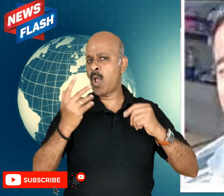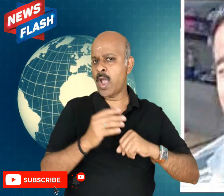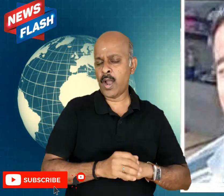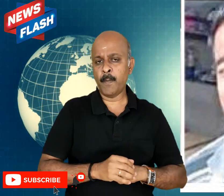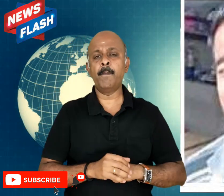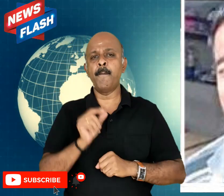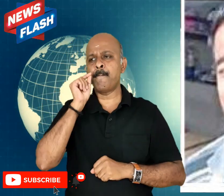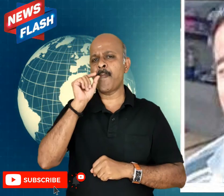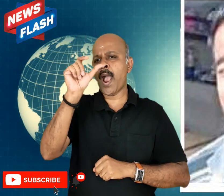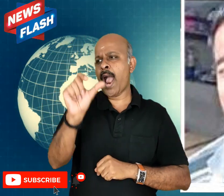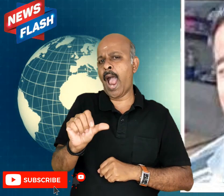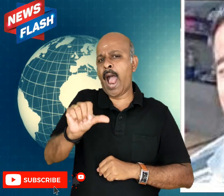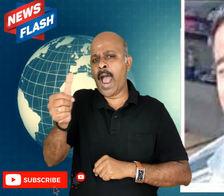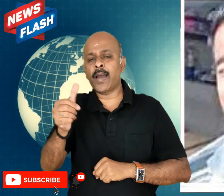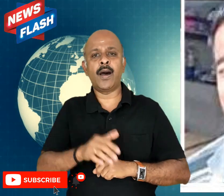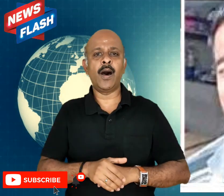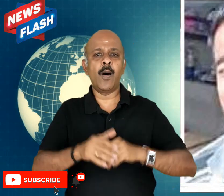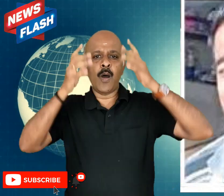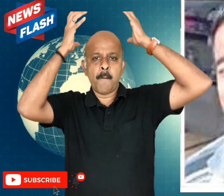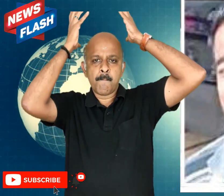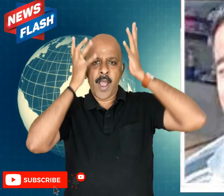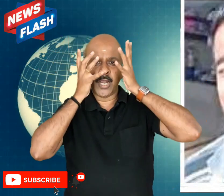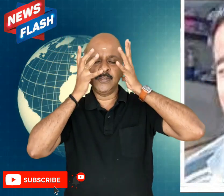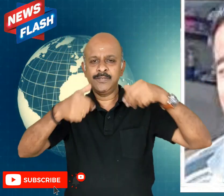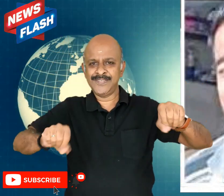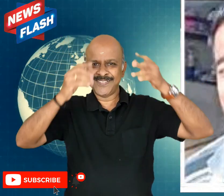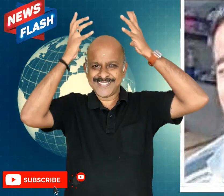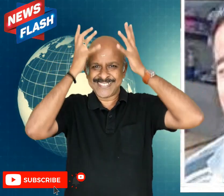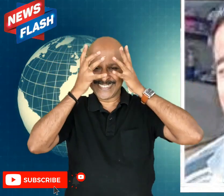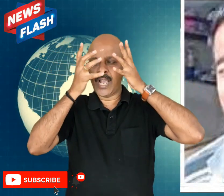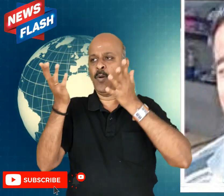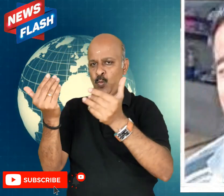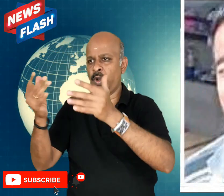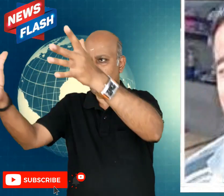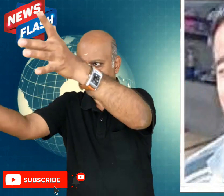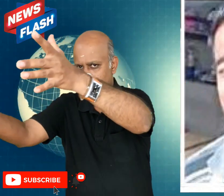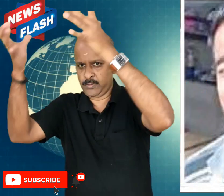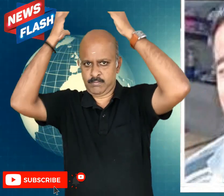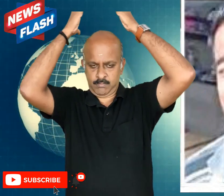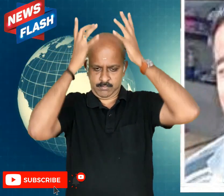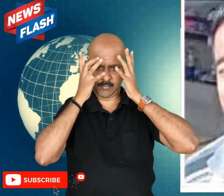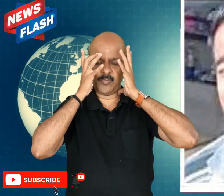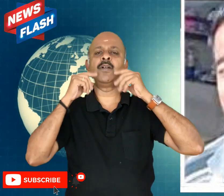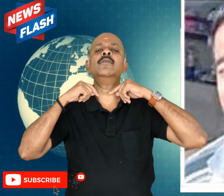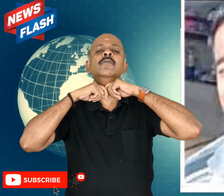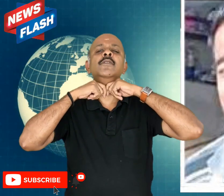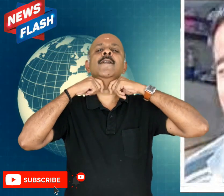an idea where first he asked for a helmet, put on it.